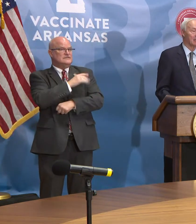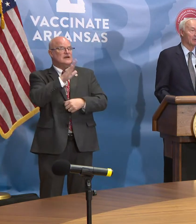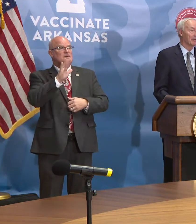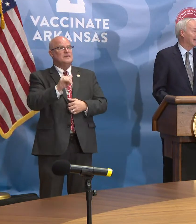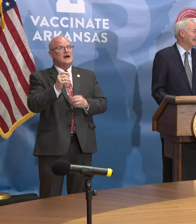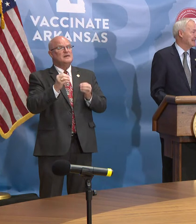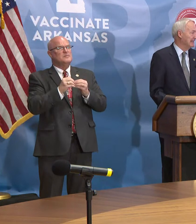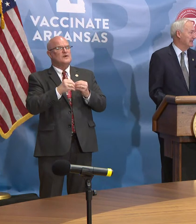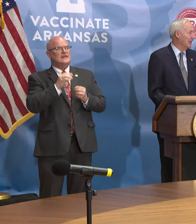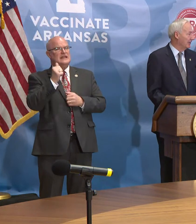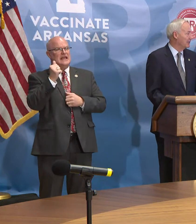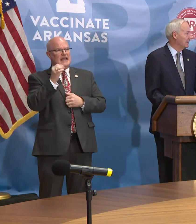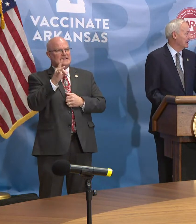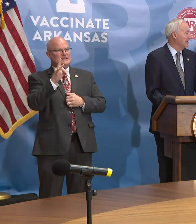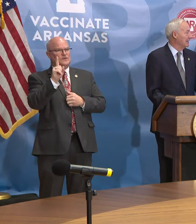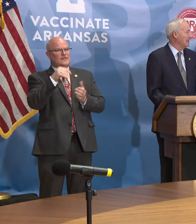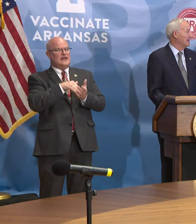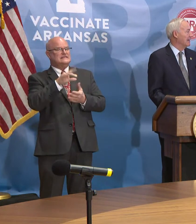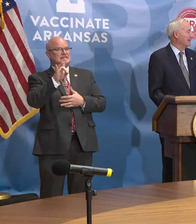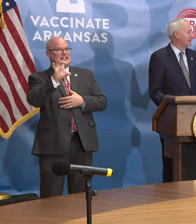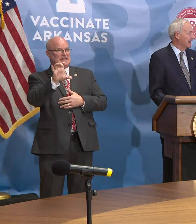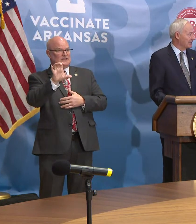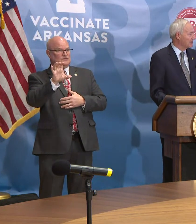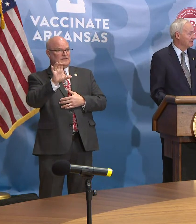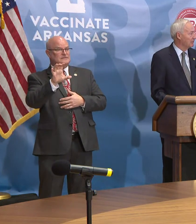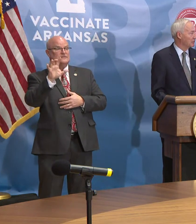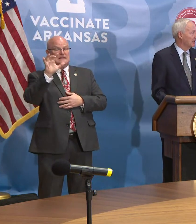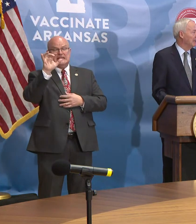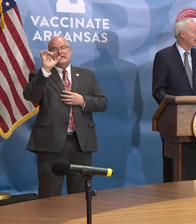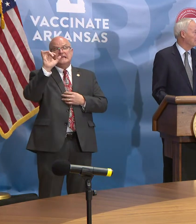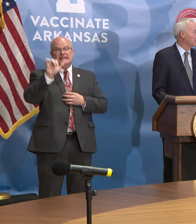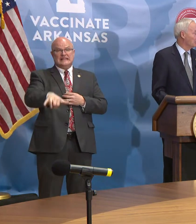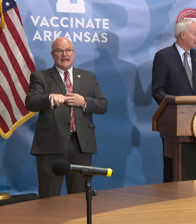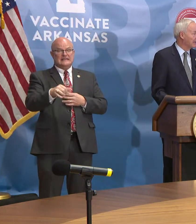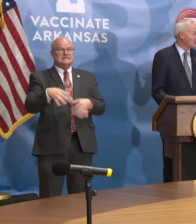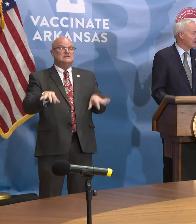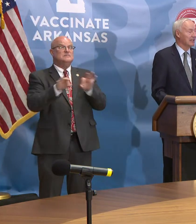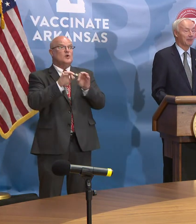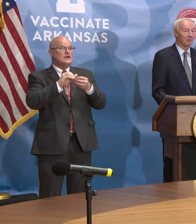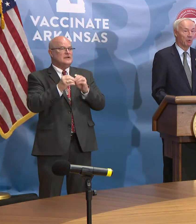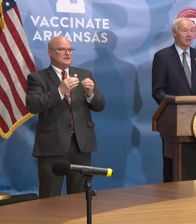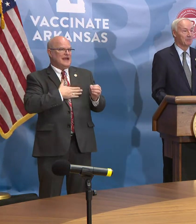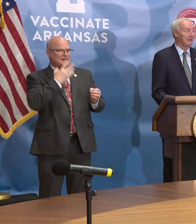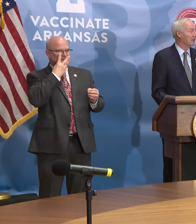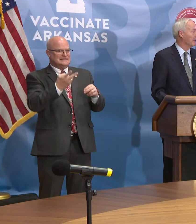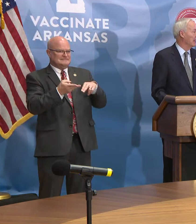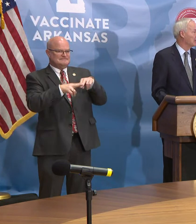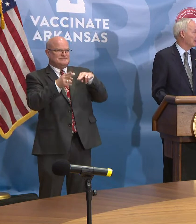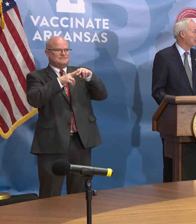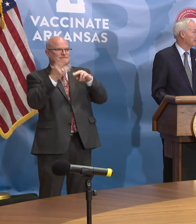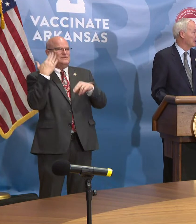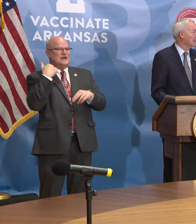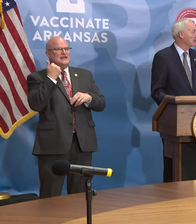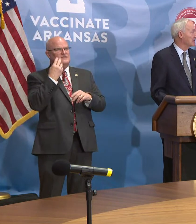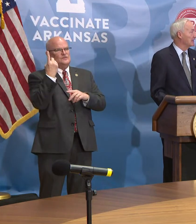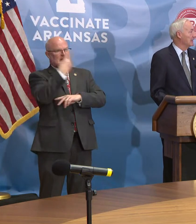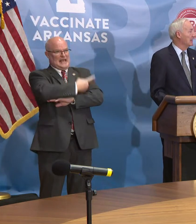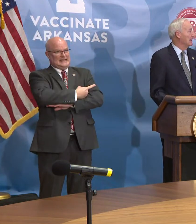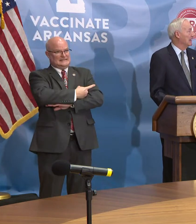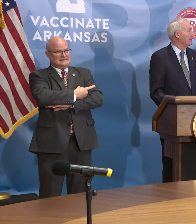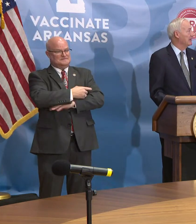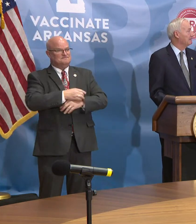a little over 1,800. Those are key numbers. We're glad to see it up from what it's been over the last couple of